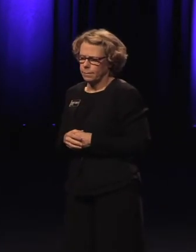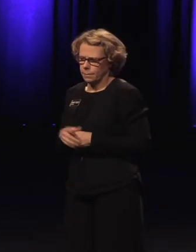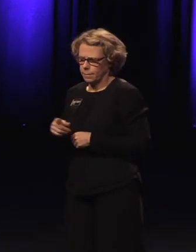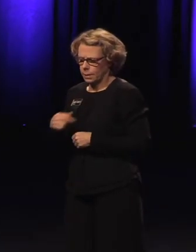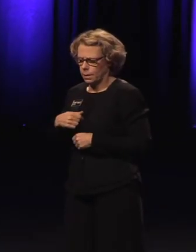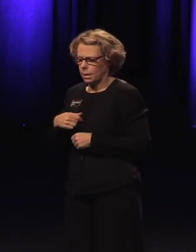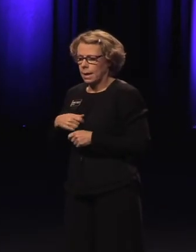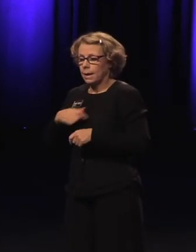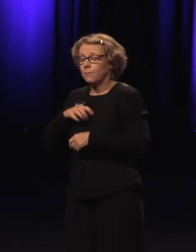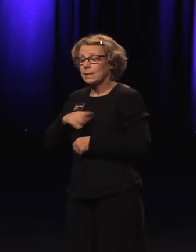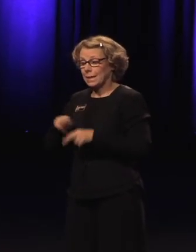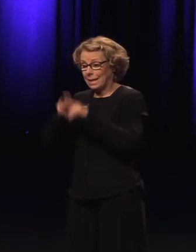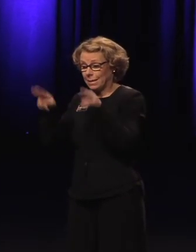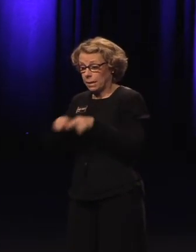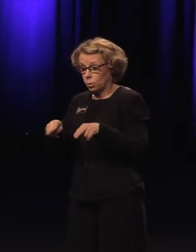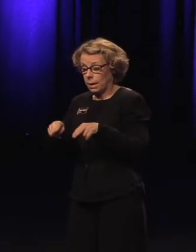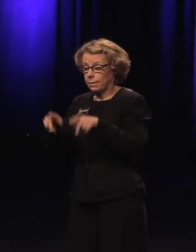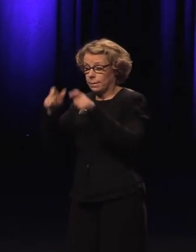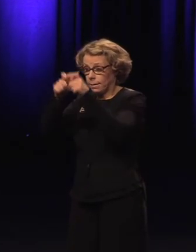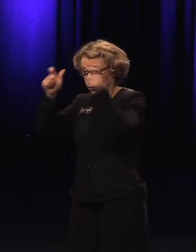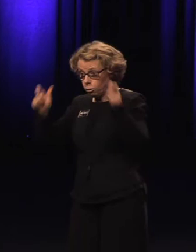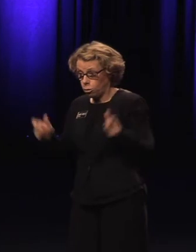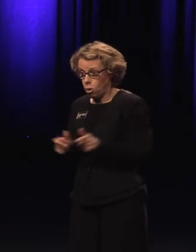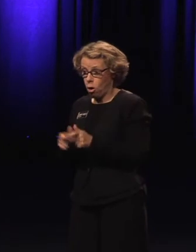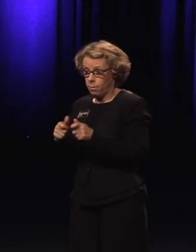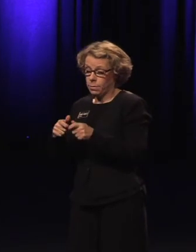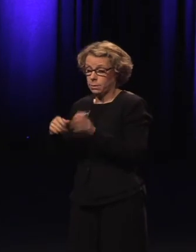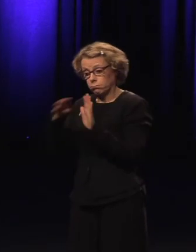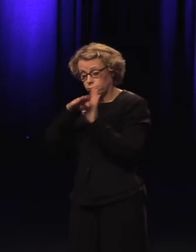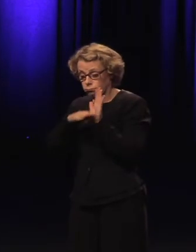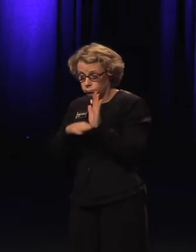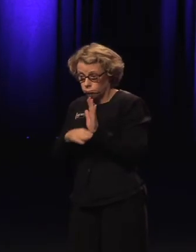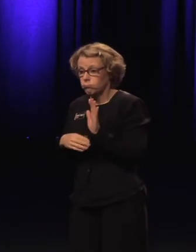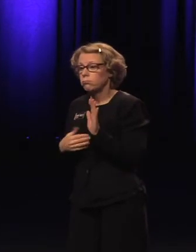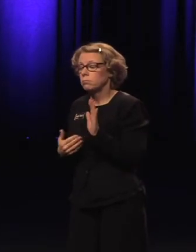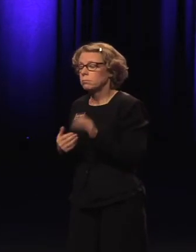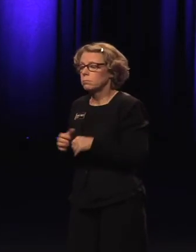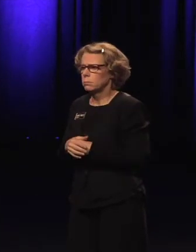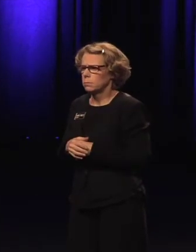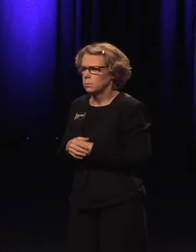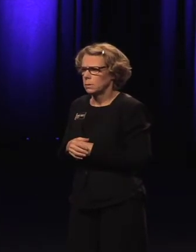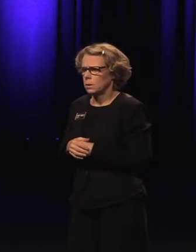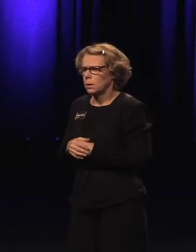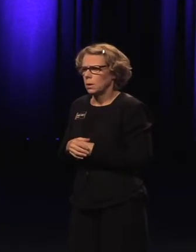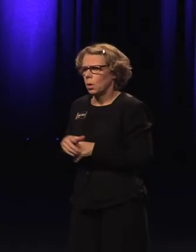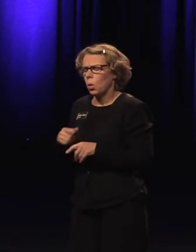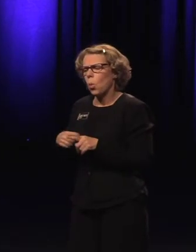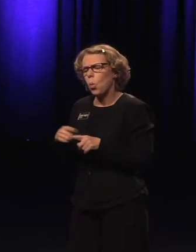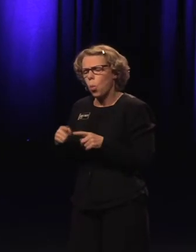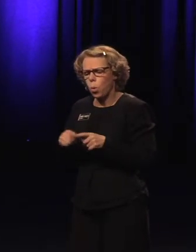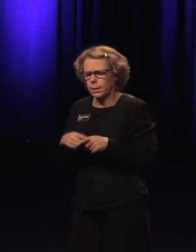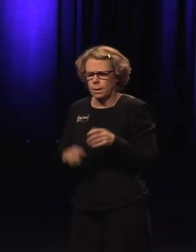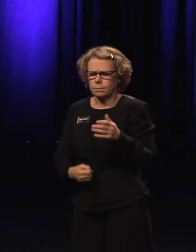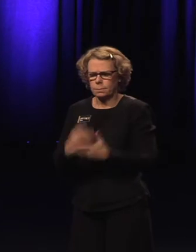framework for these rights is the Universal Declaration of Human Rights, treaties and conventions that have